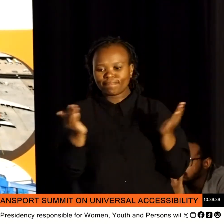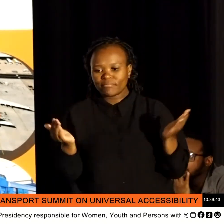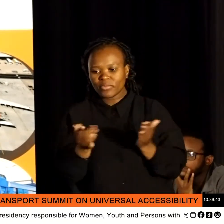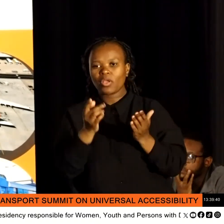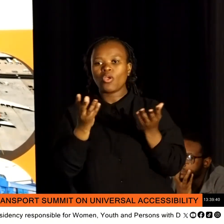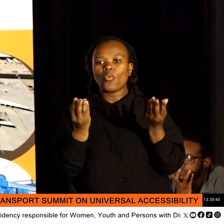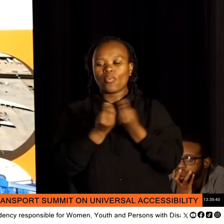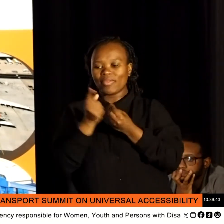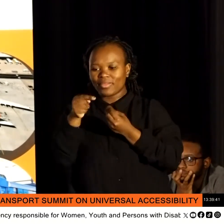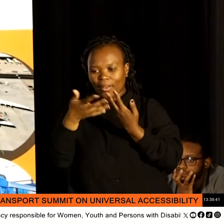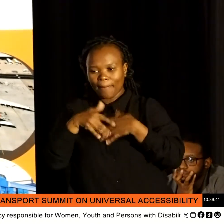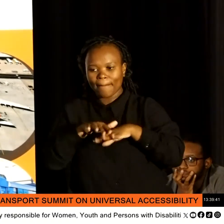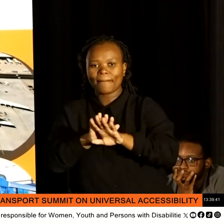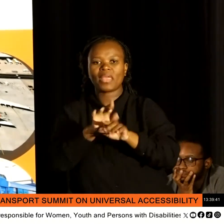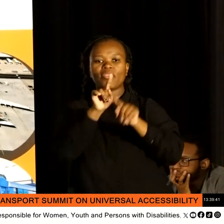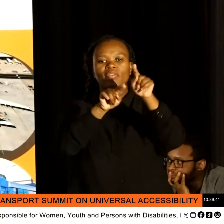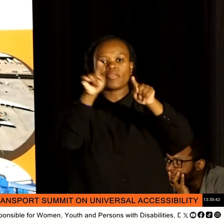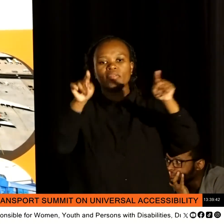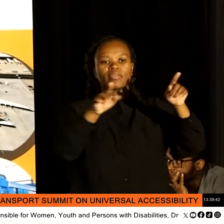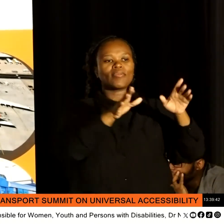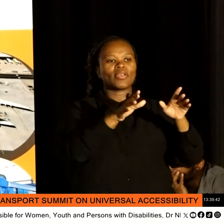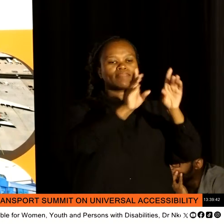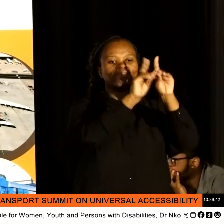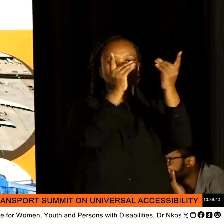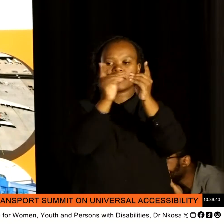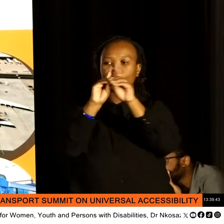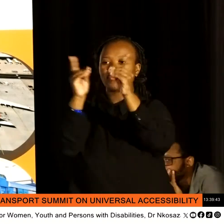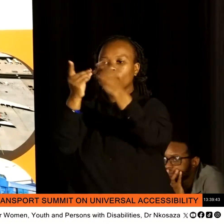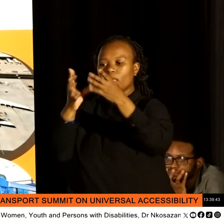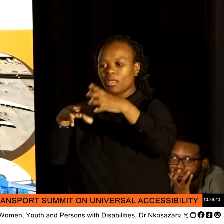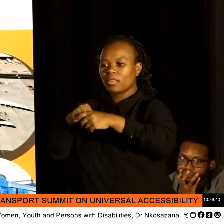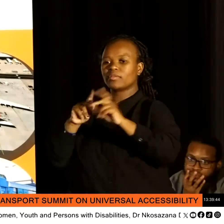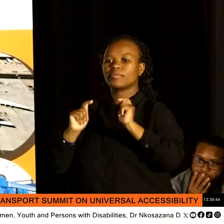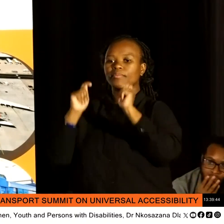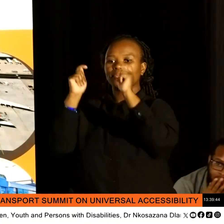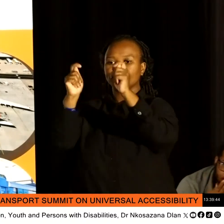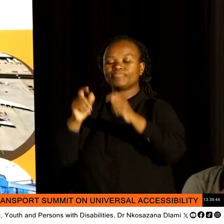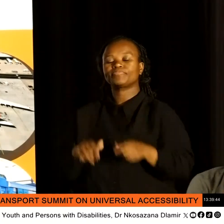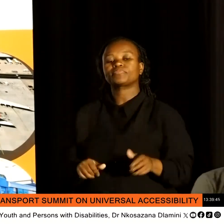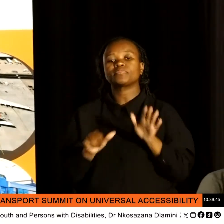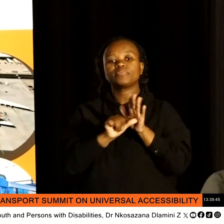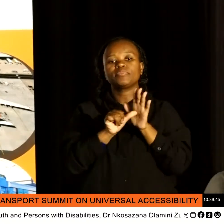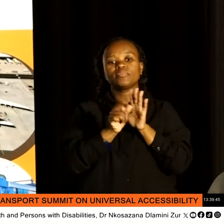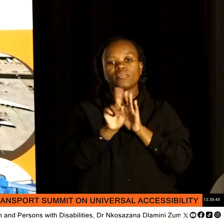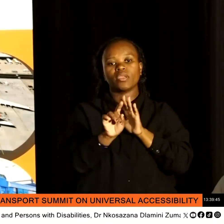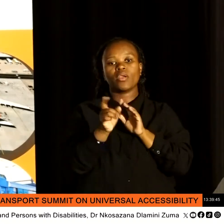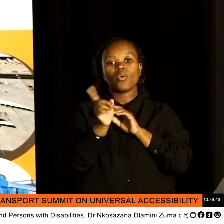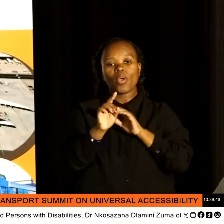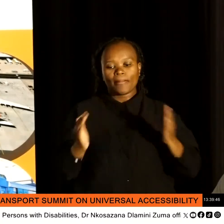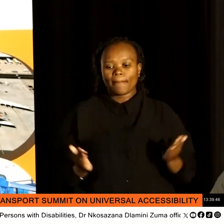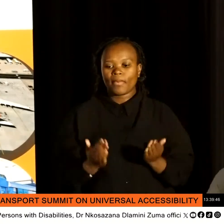inclusion in various sectors, including transportation. Key legislation such as the Promotion